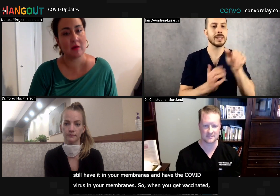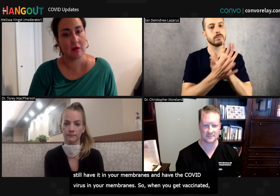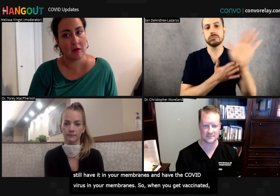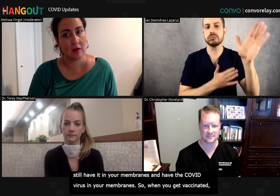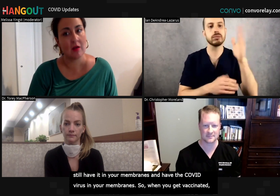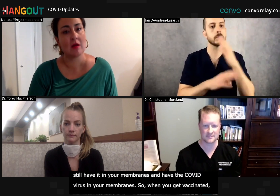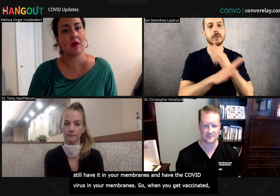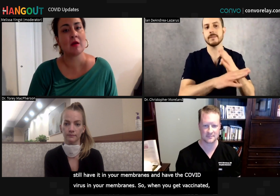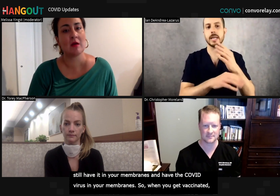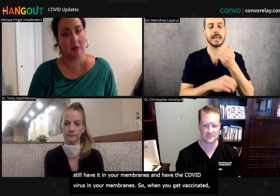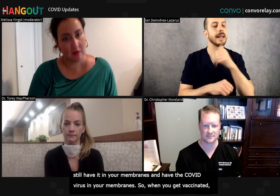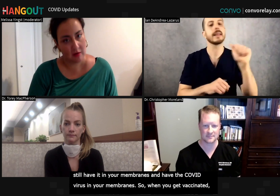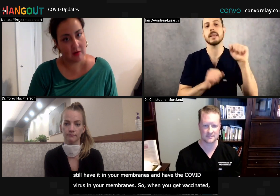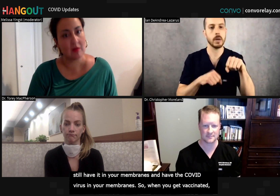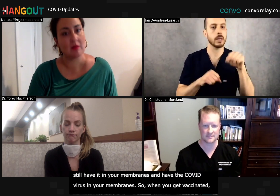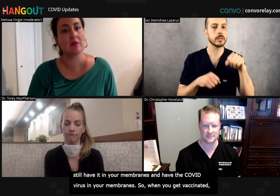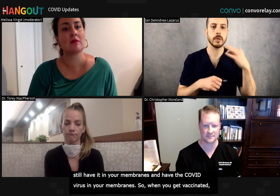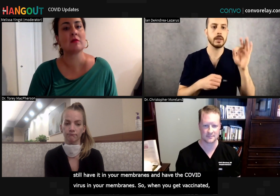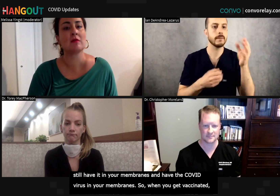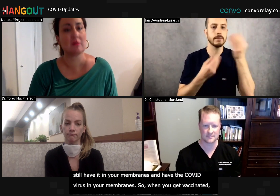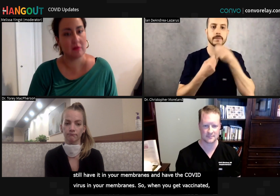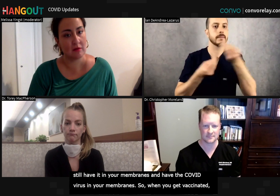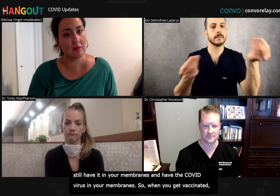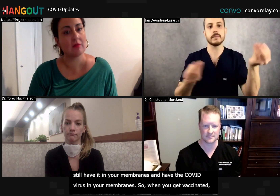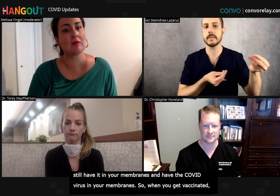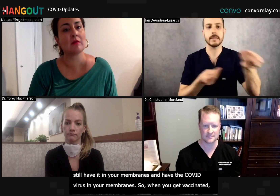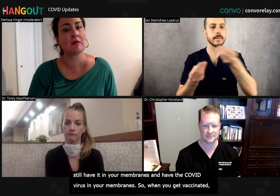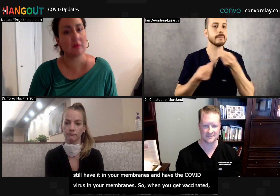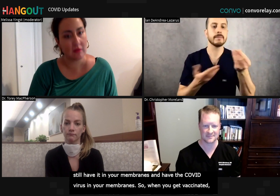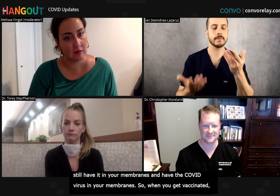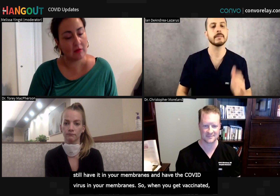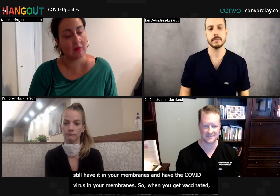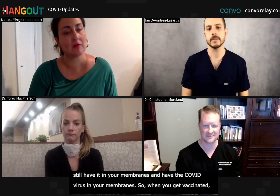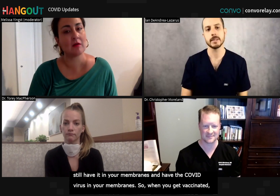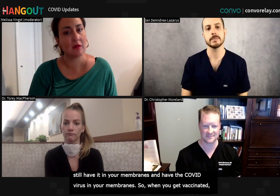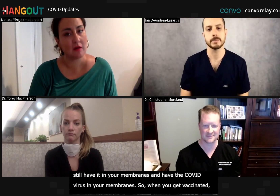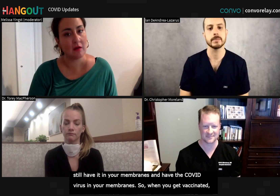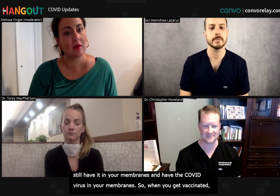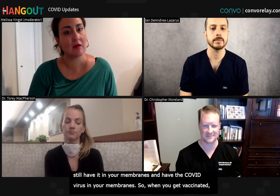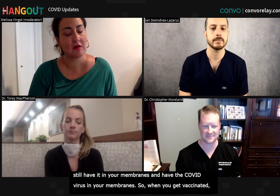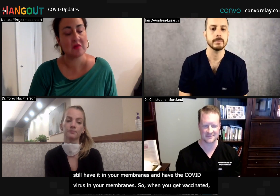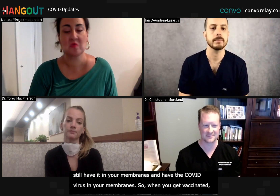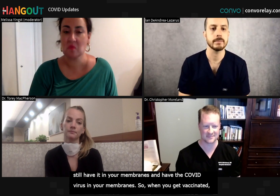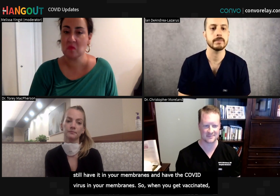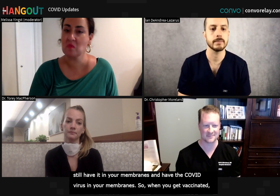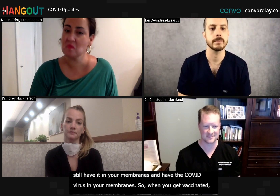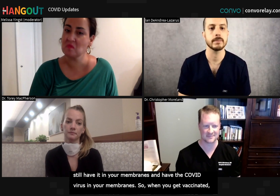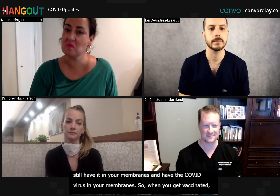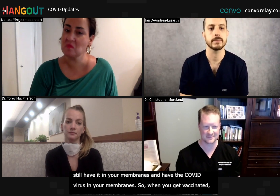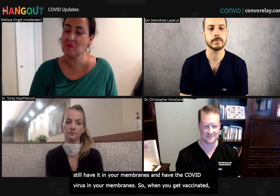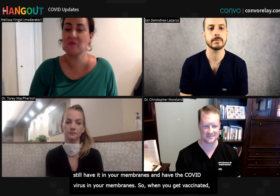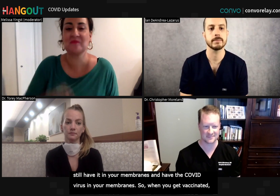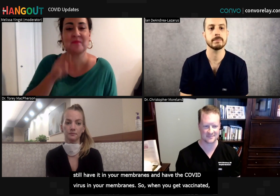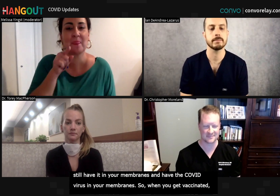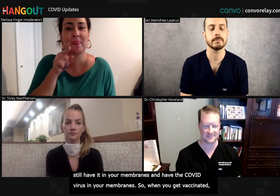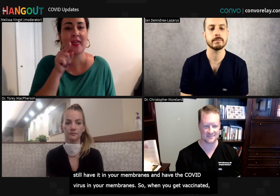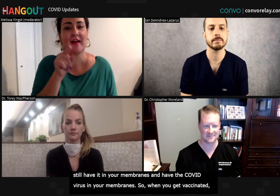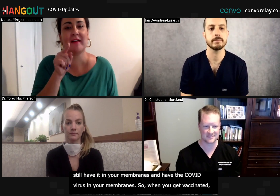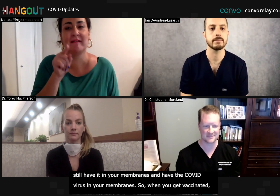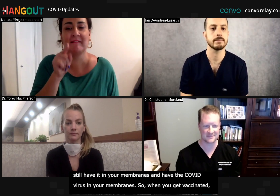and then you get a COVID test, it's an IgA response. So there is still a possibility of you passing COVID just because you've got it in your respiratory